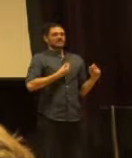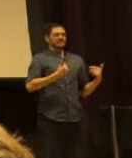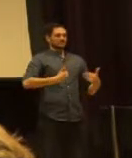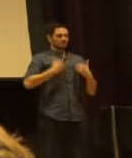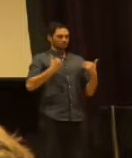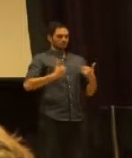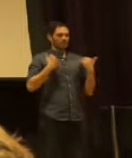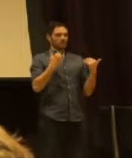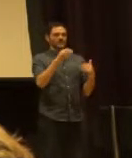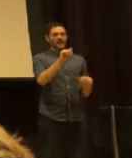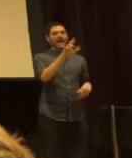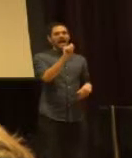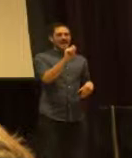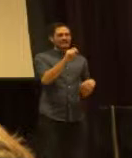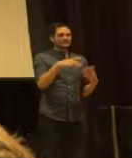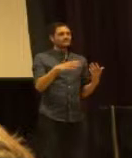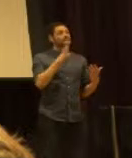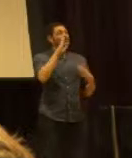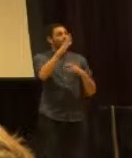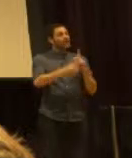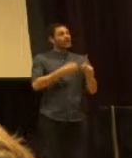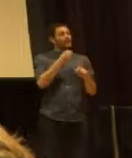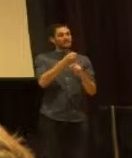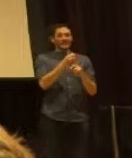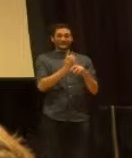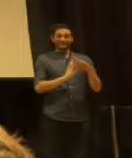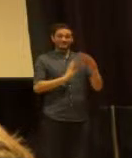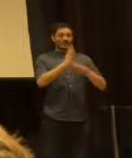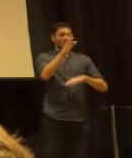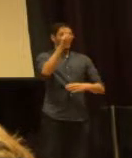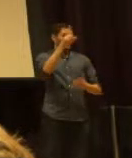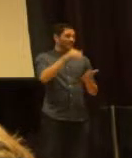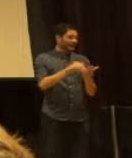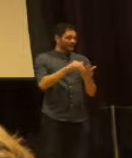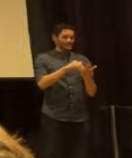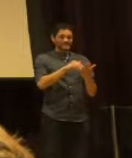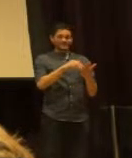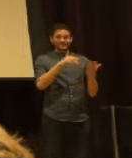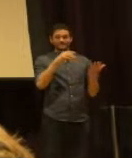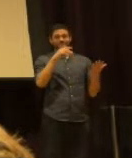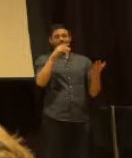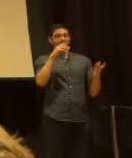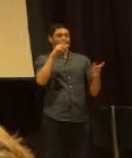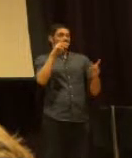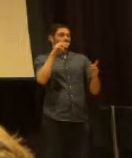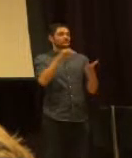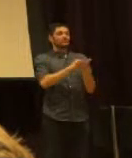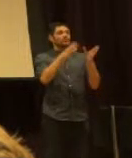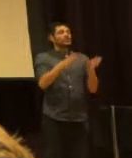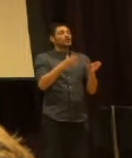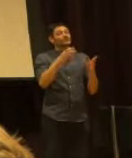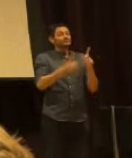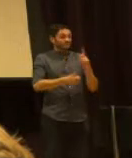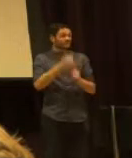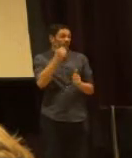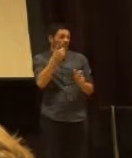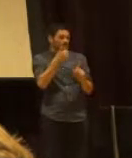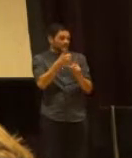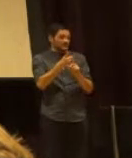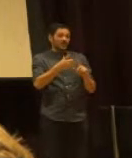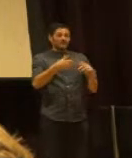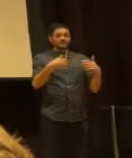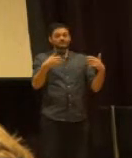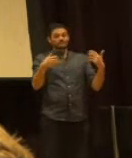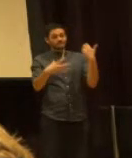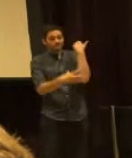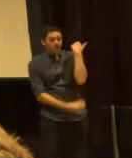of New Yorkers, LGBTQ New Yorkers, most of whom are low income, working class, Black, Indigenous, people